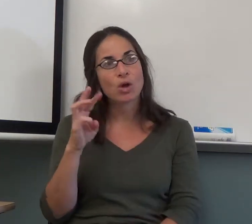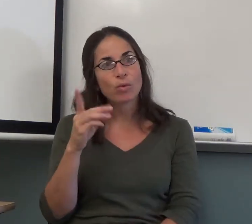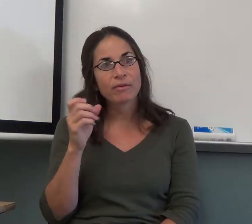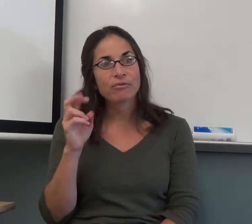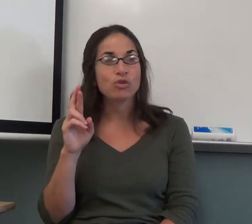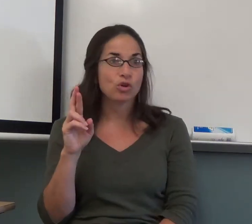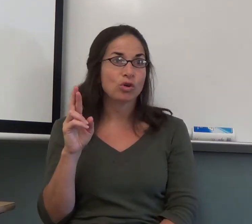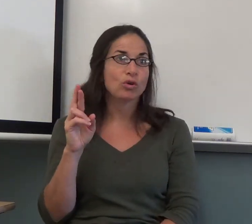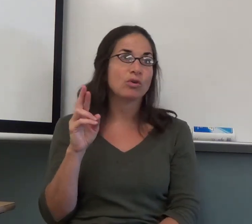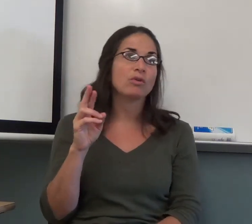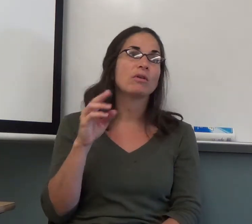therefore.